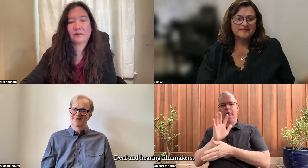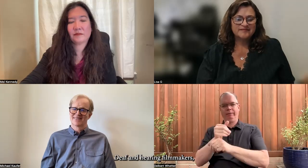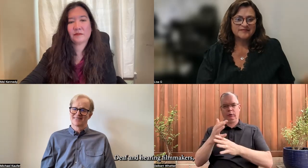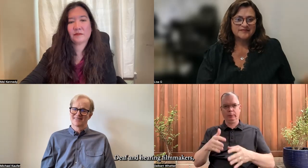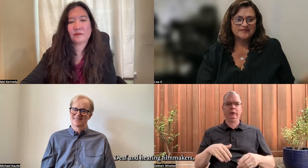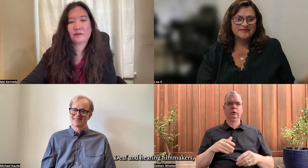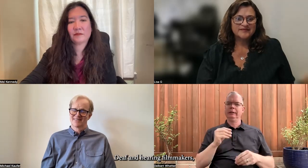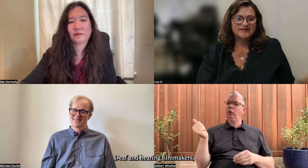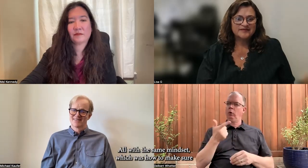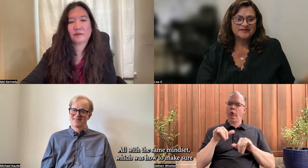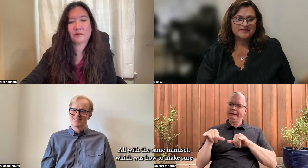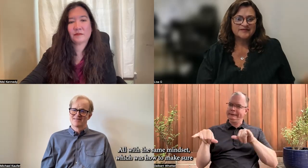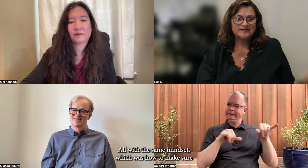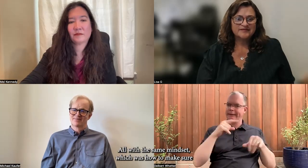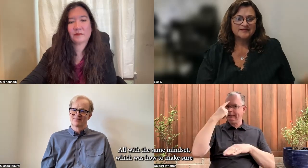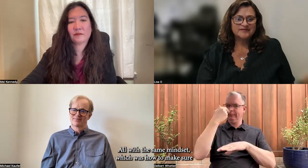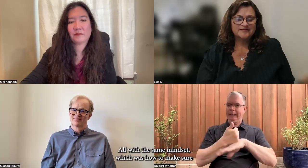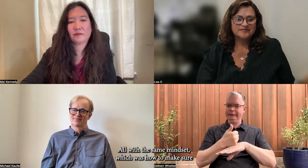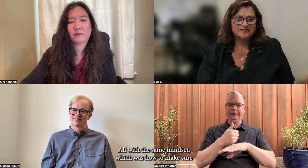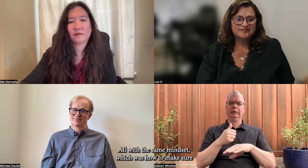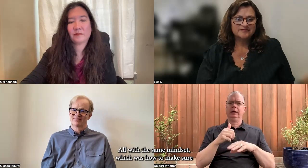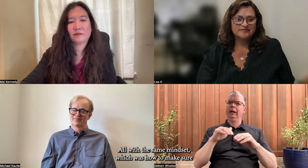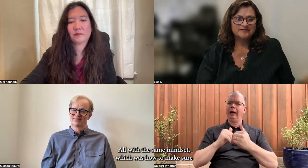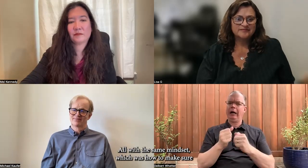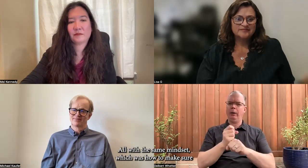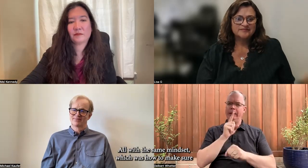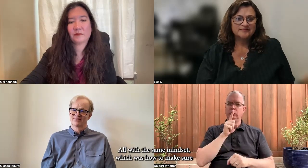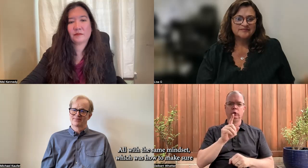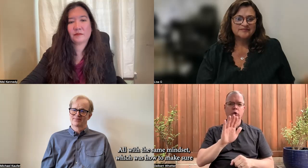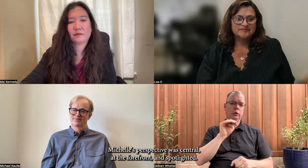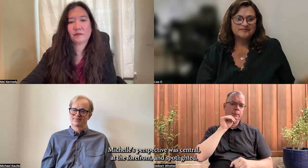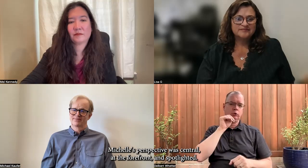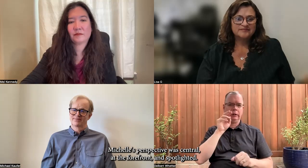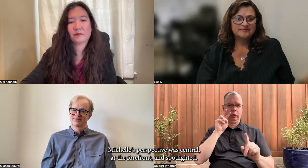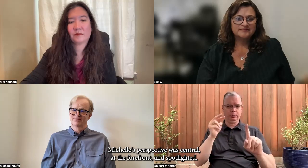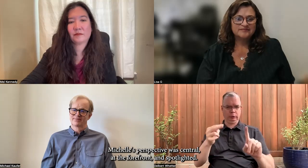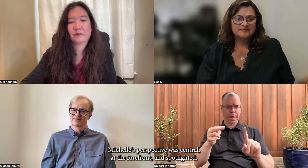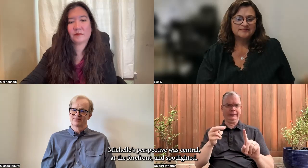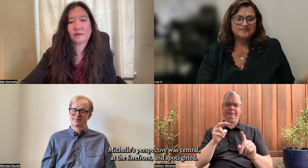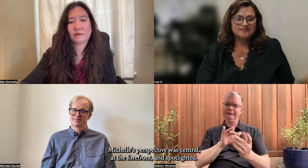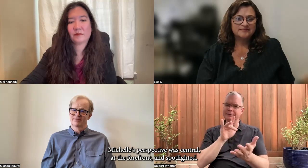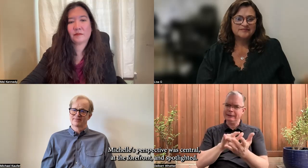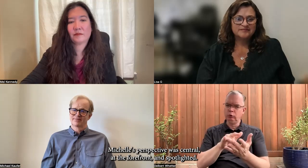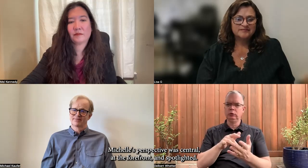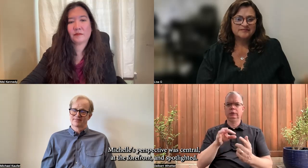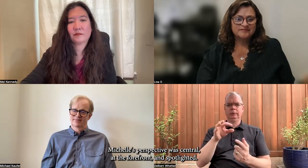hearing filmmakers, all with the same mindset, which was how to make sure Michelle's perspective was central, at the forefront,